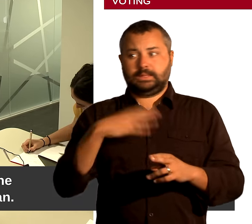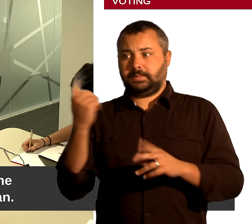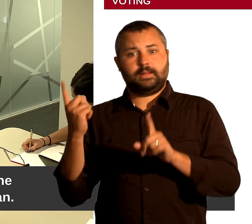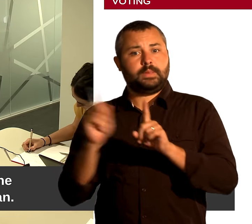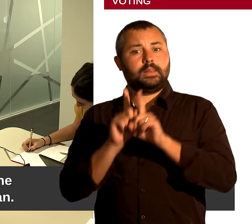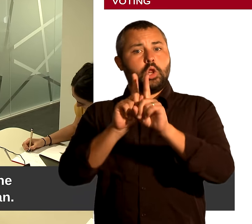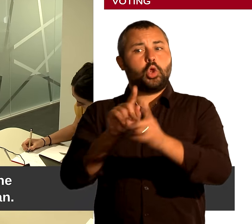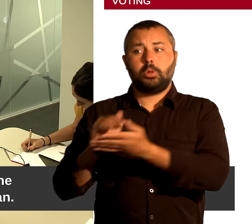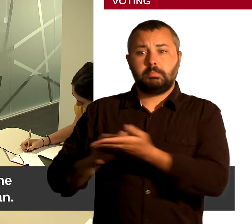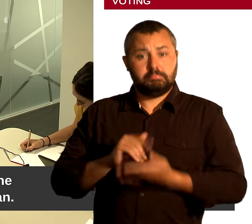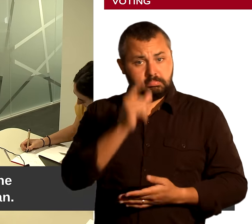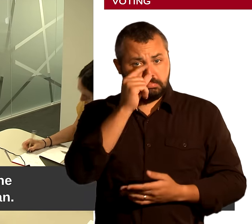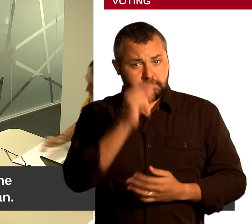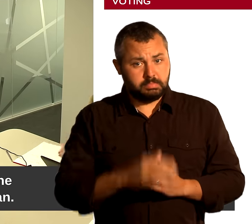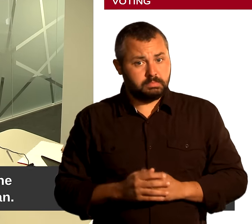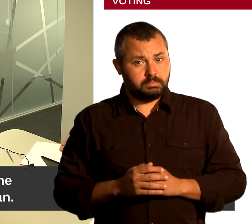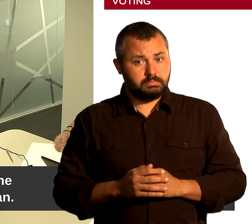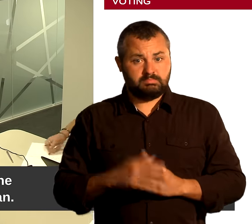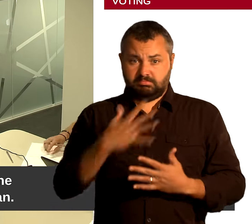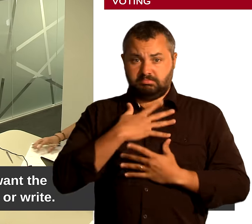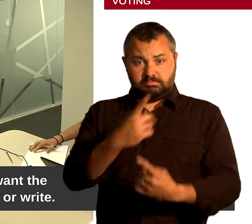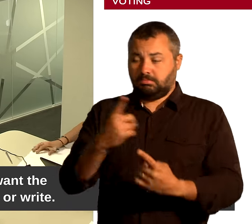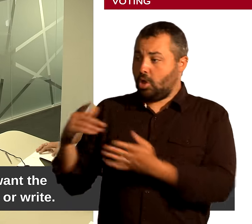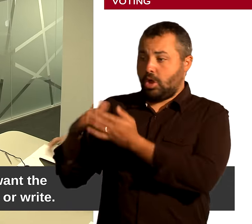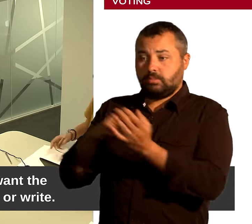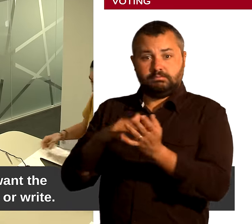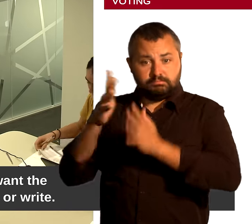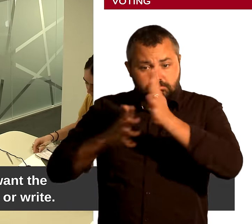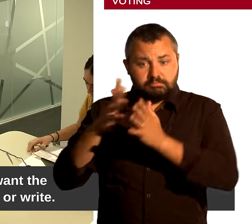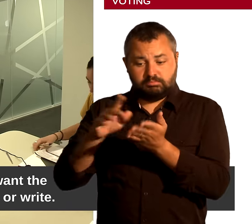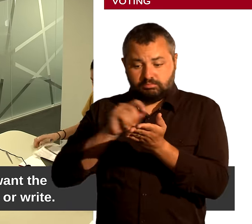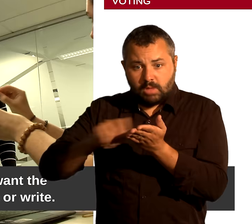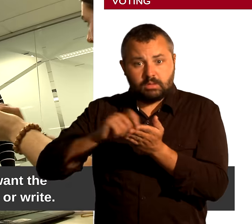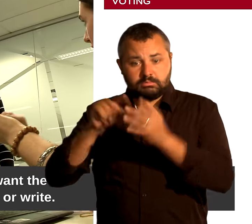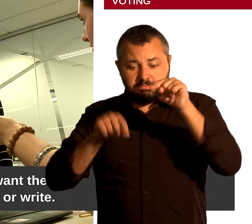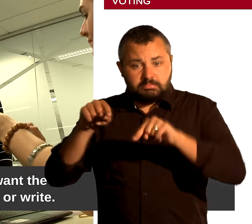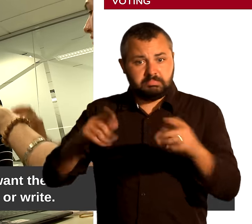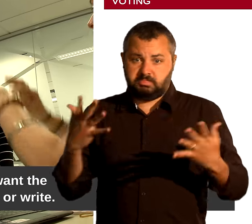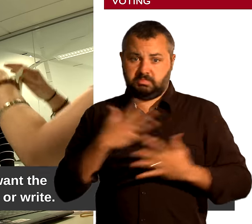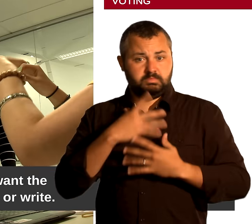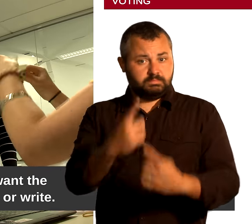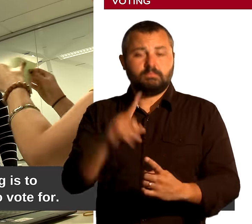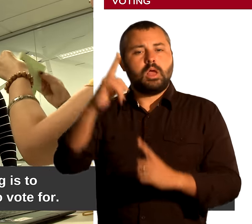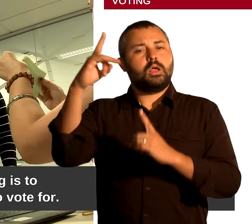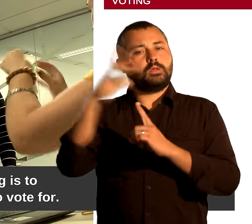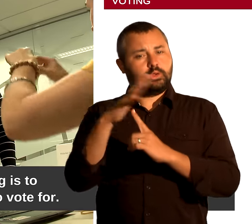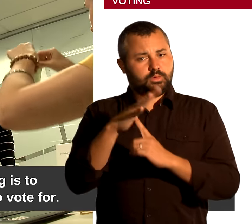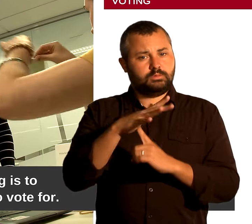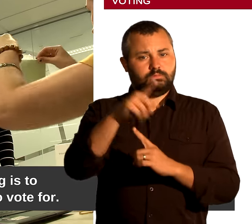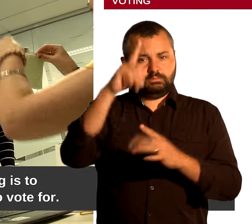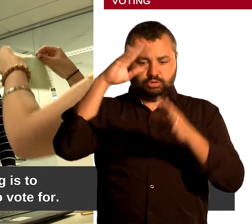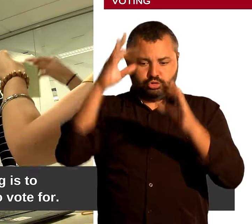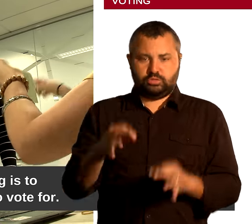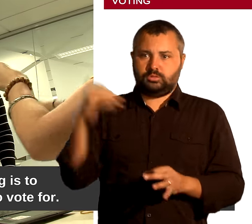If you want someone to help you, you can. It's up to you how you want the person to help you, sign or write. But the